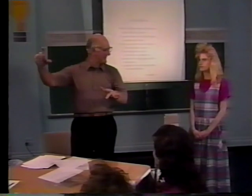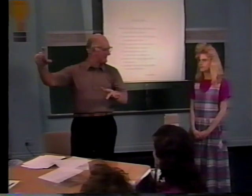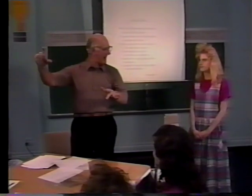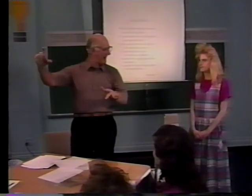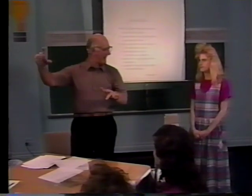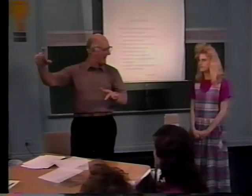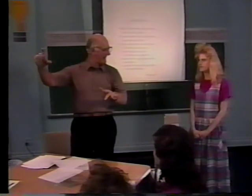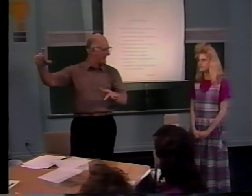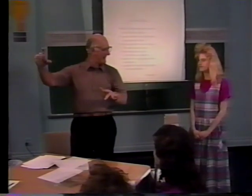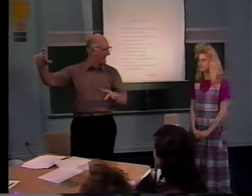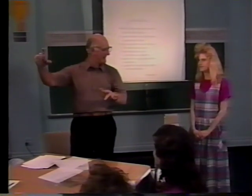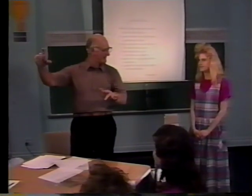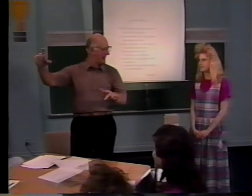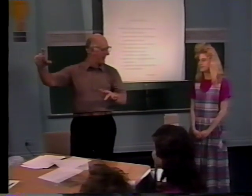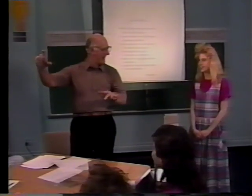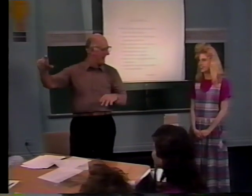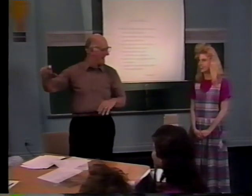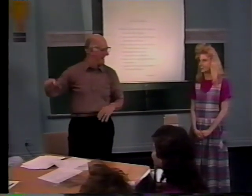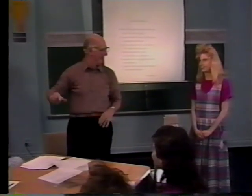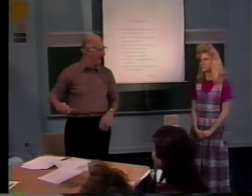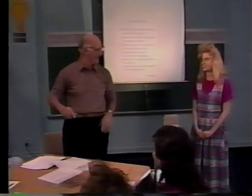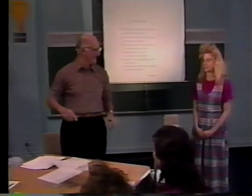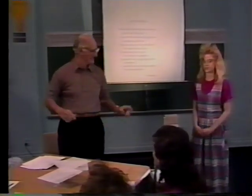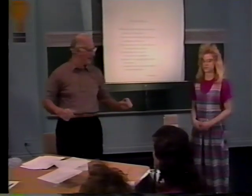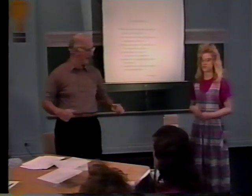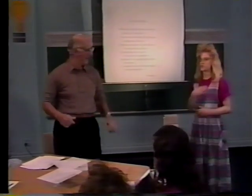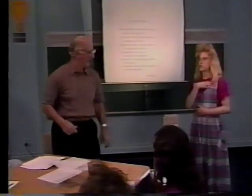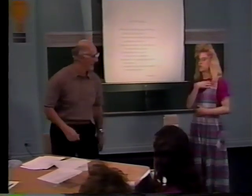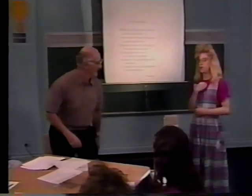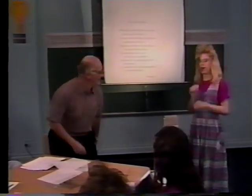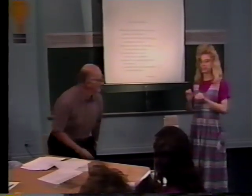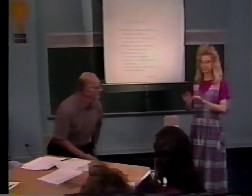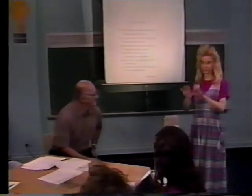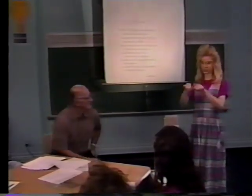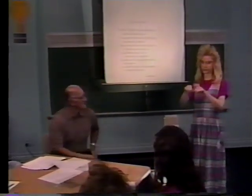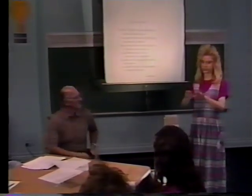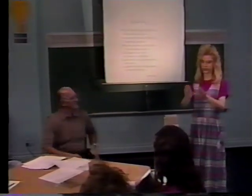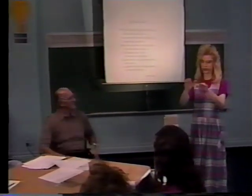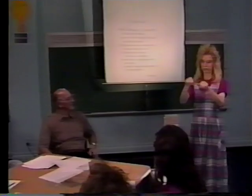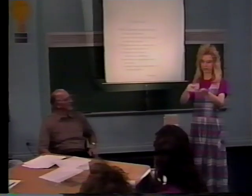Try that. Yeah, try that. Yeah, try that. Well, living.